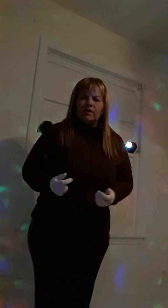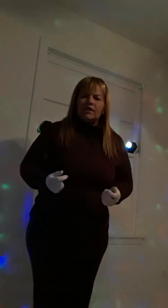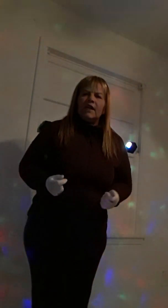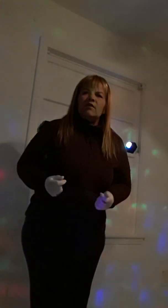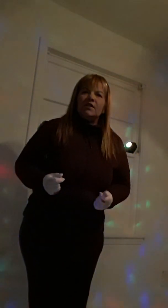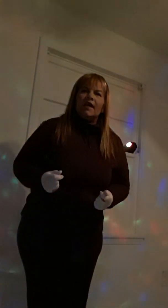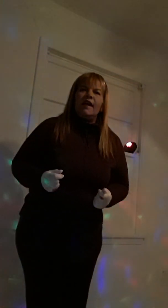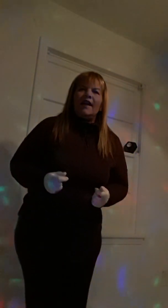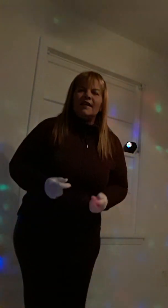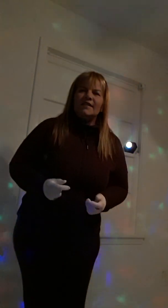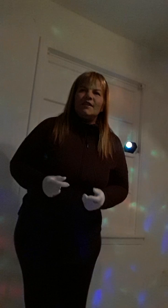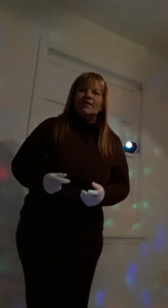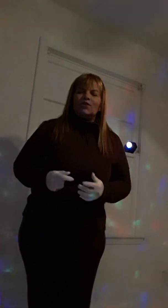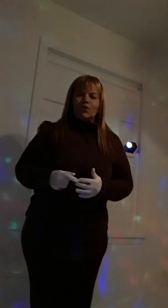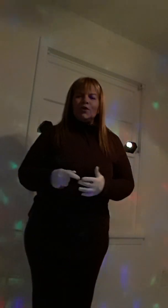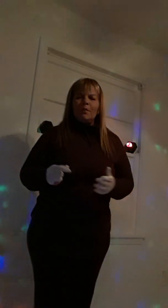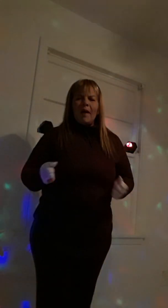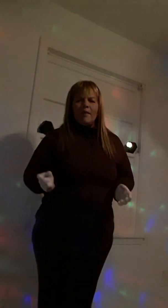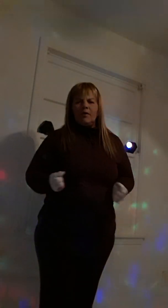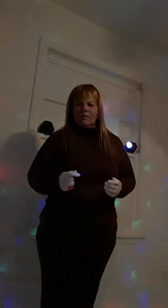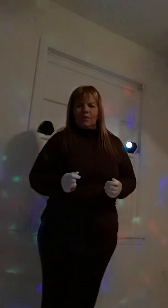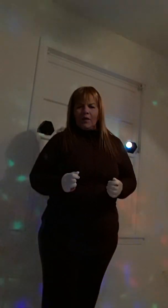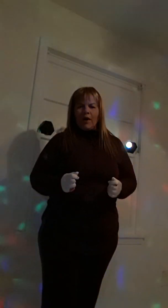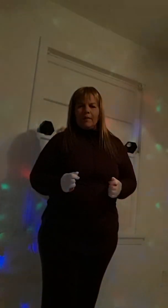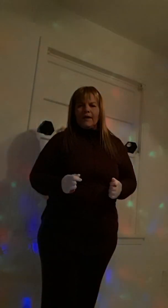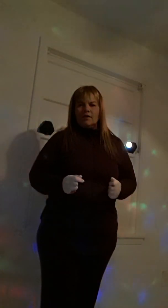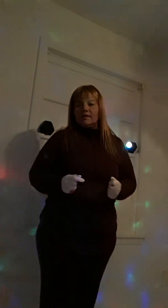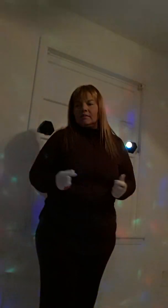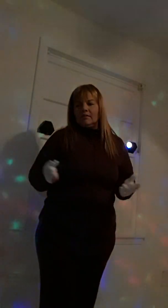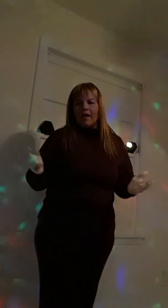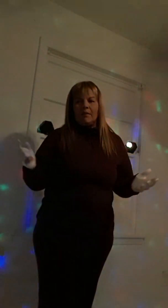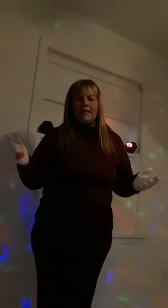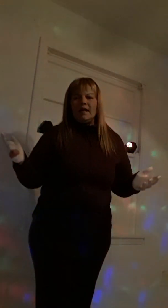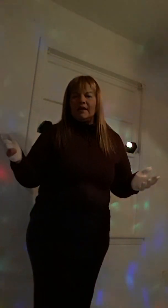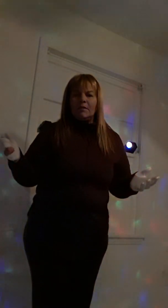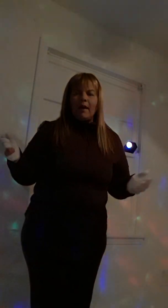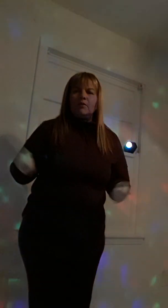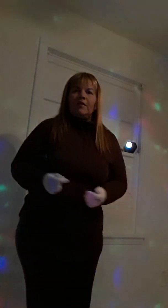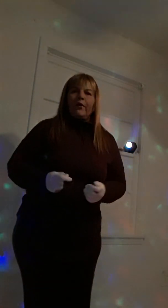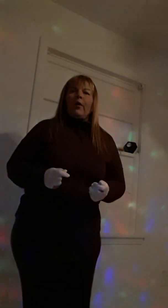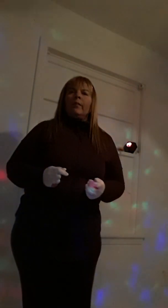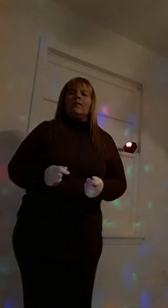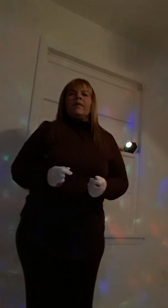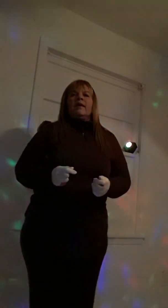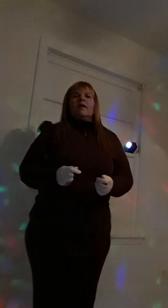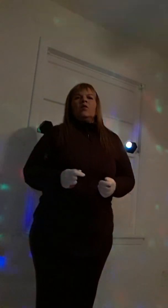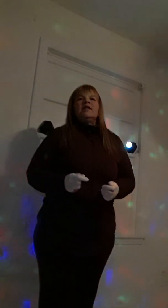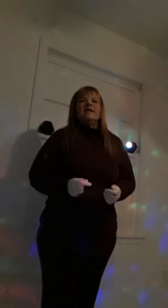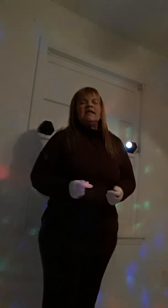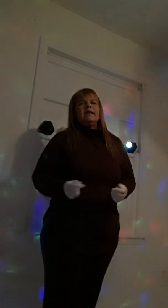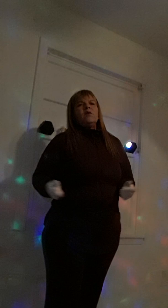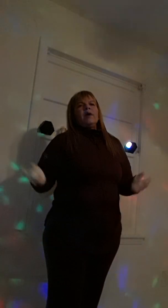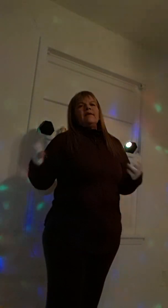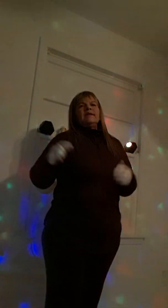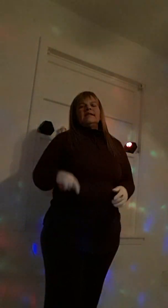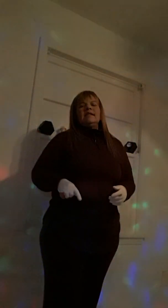these English lessons through the Bible, right? Because everybody has a Bible in their home. We see that we have seeded